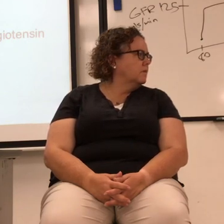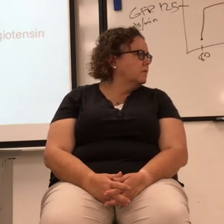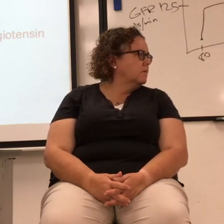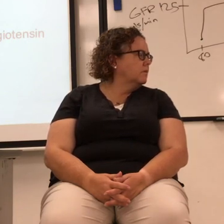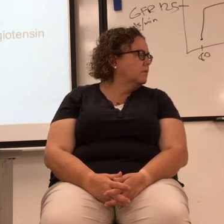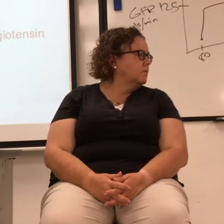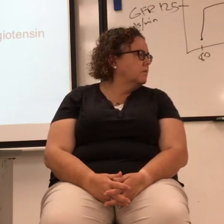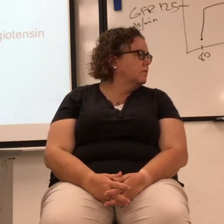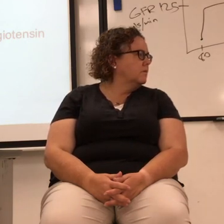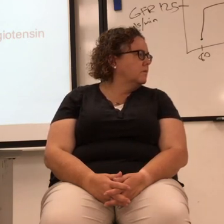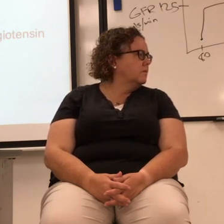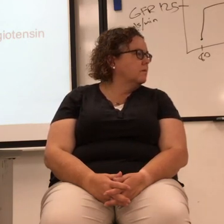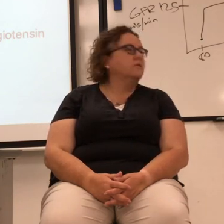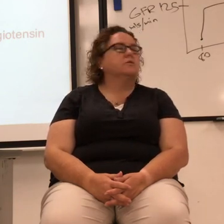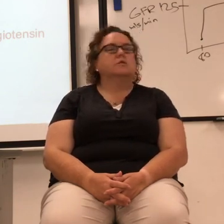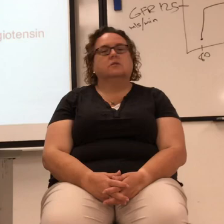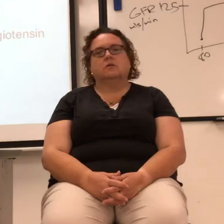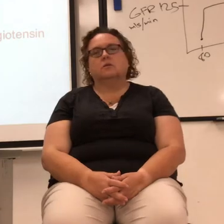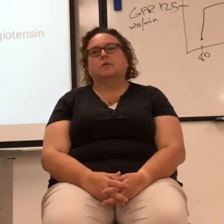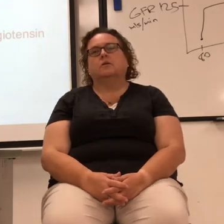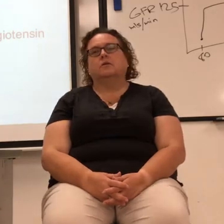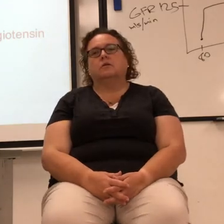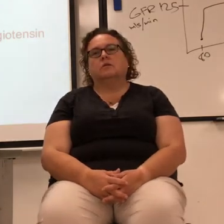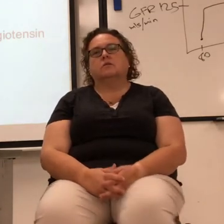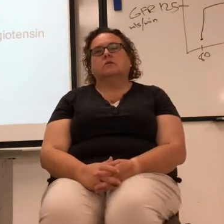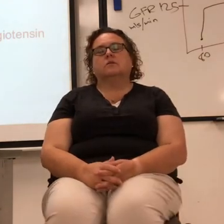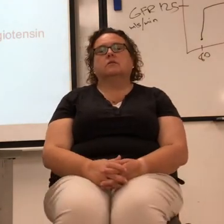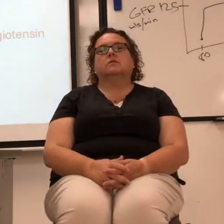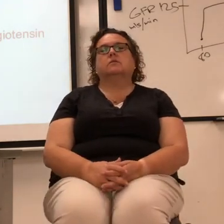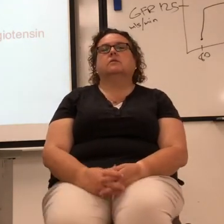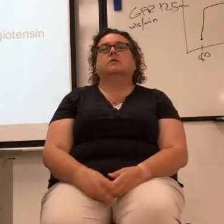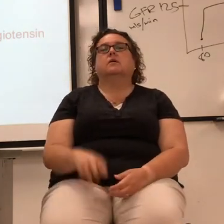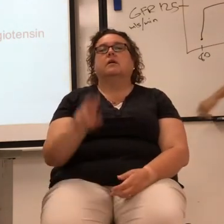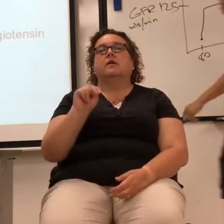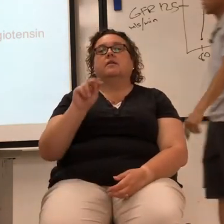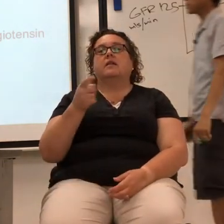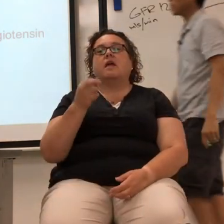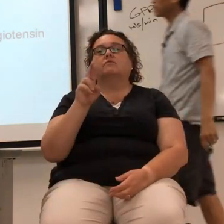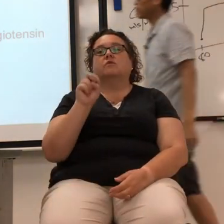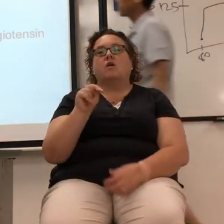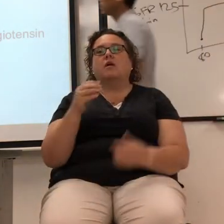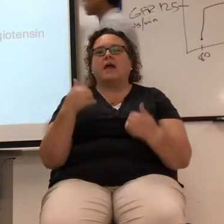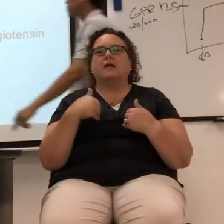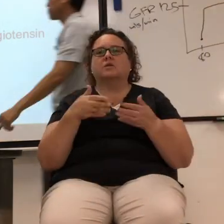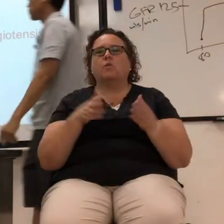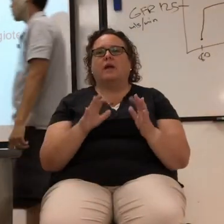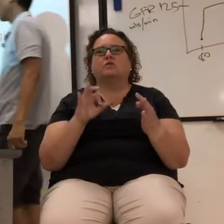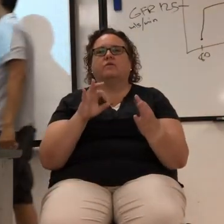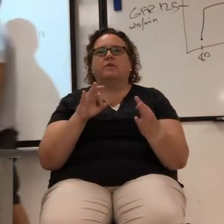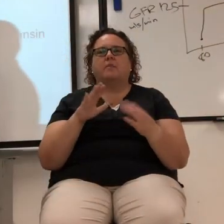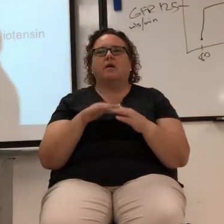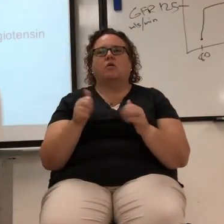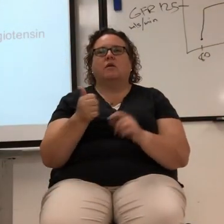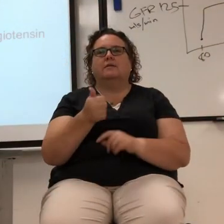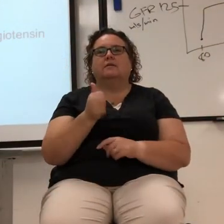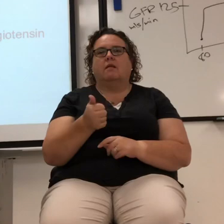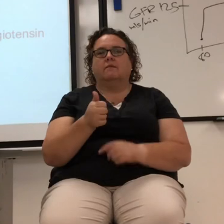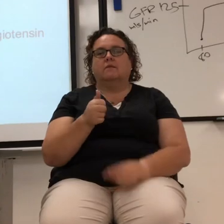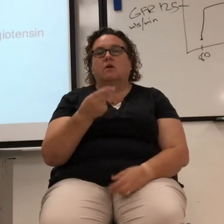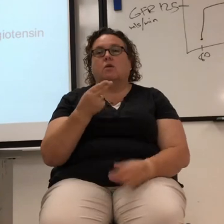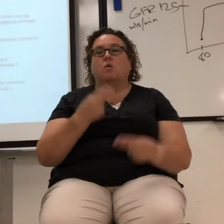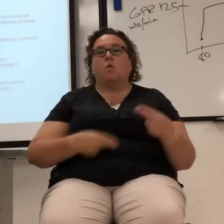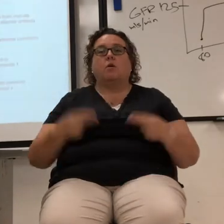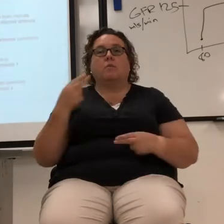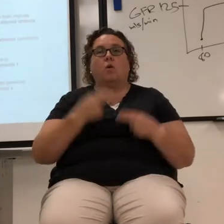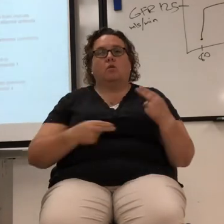Glomerular FB feedback. The nephron has a way to feed back on itself. The hormonal mechanism,